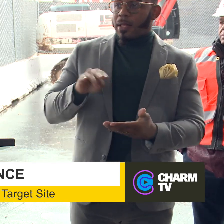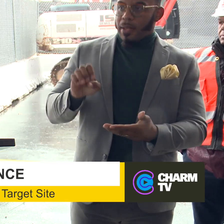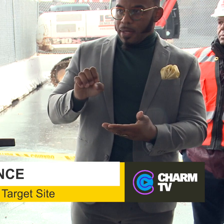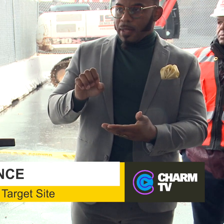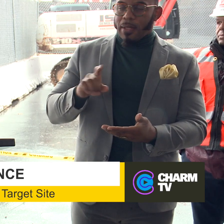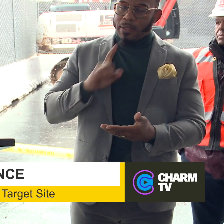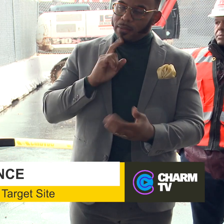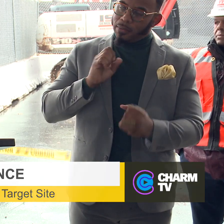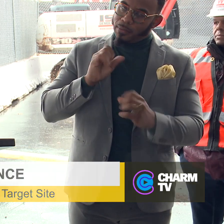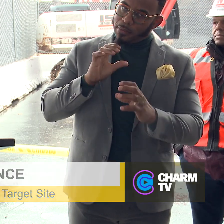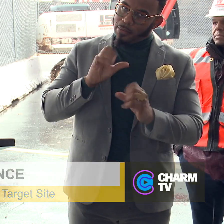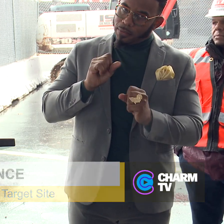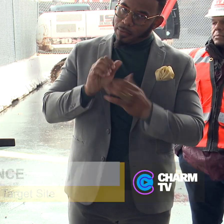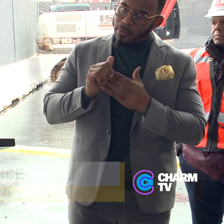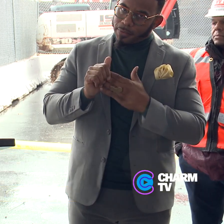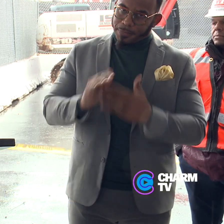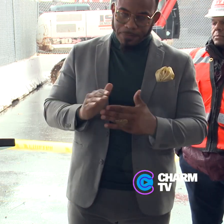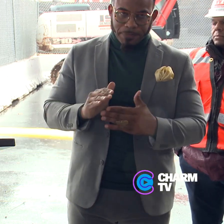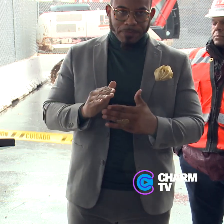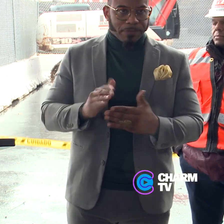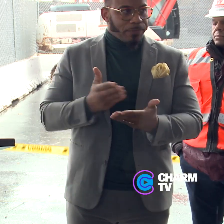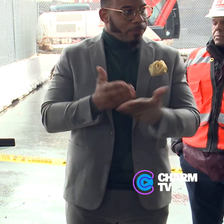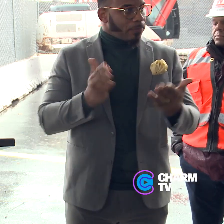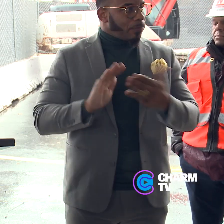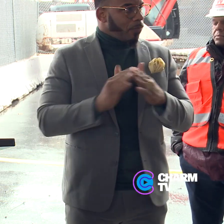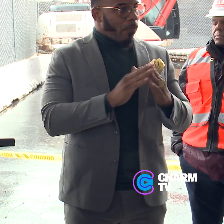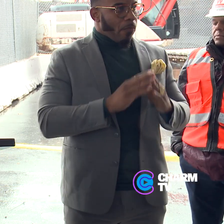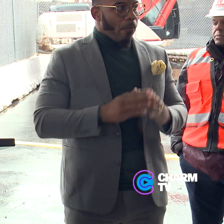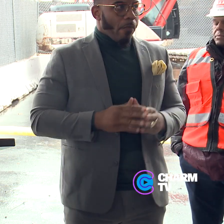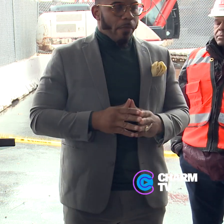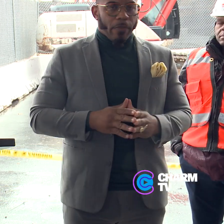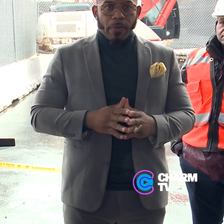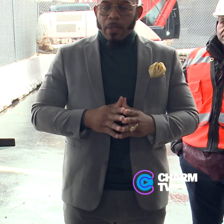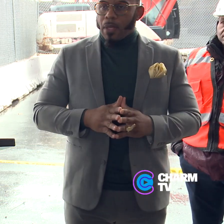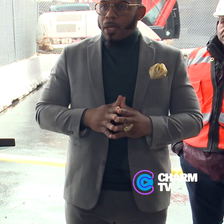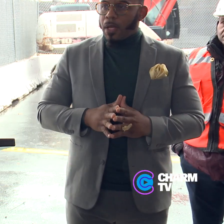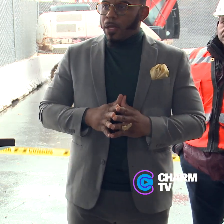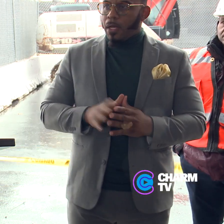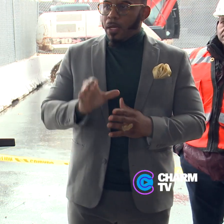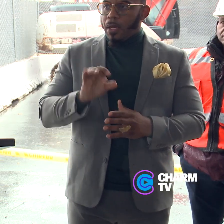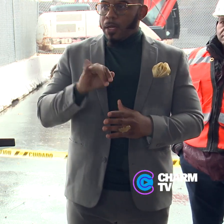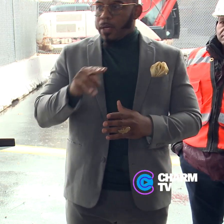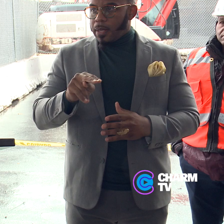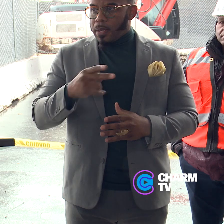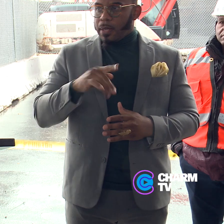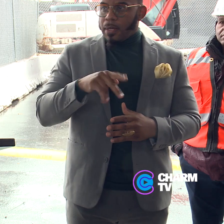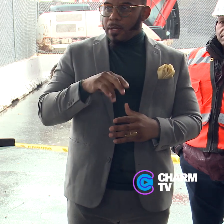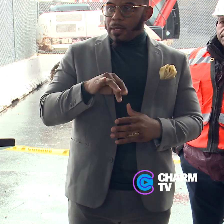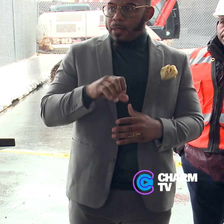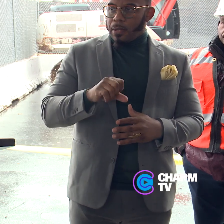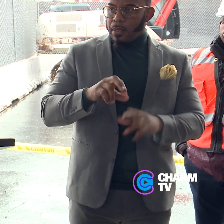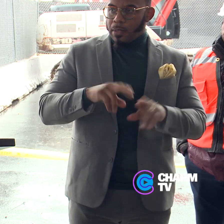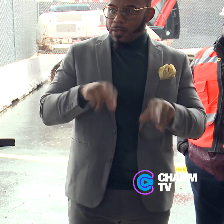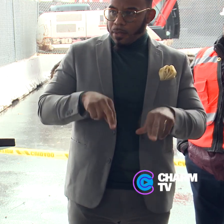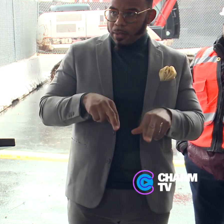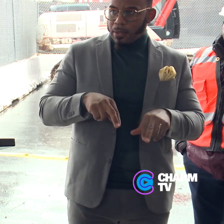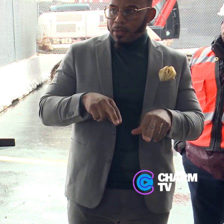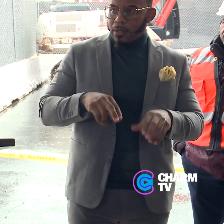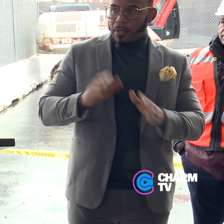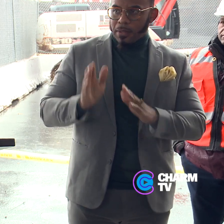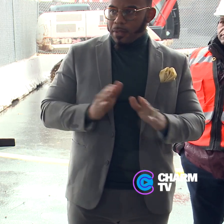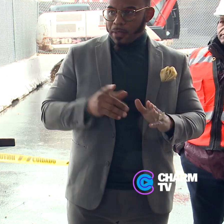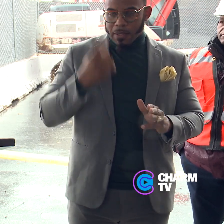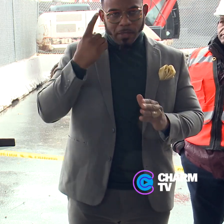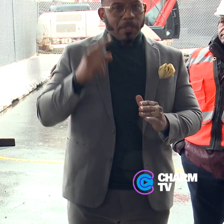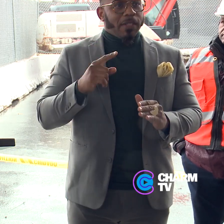Hutchinson is an extraordinary leader of Greater Mondawmin. Her Coppin and Hopkins resume has prepared